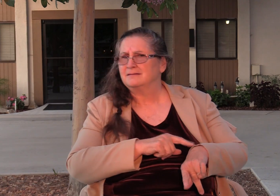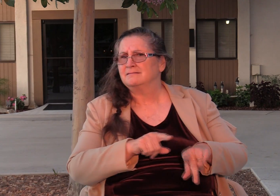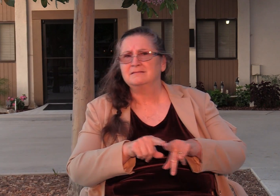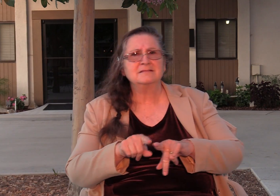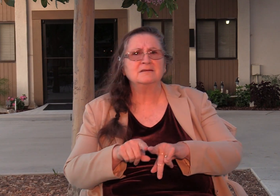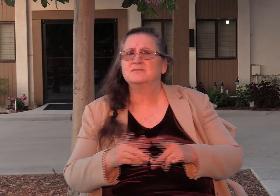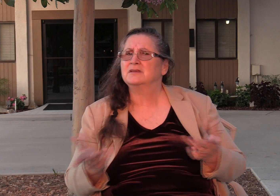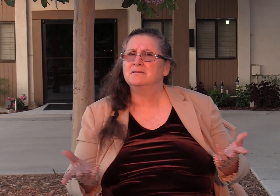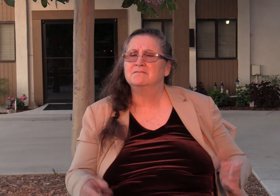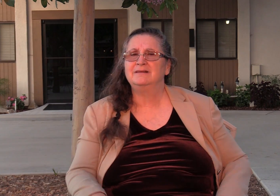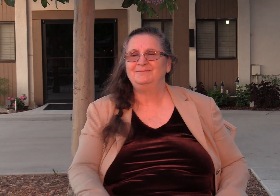Okay.